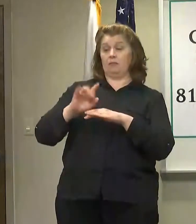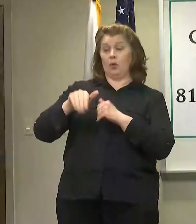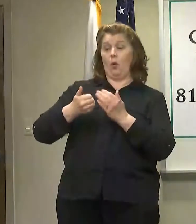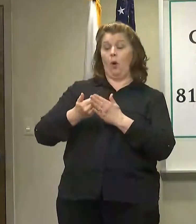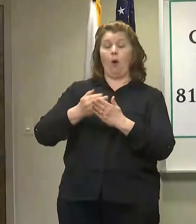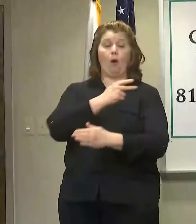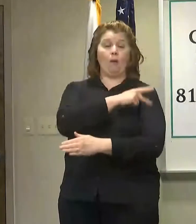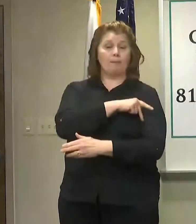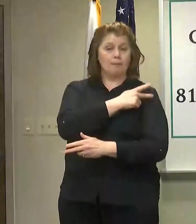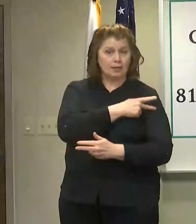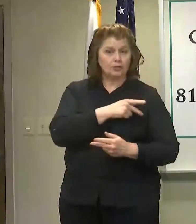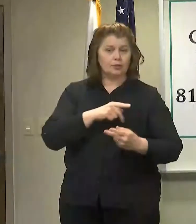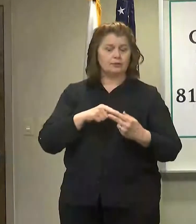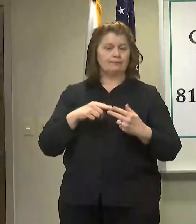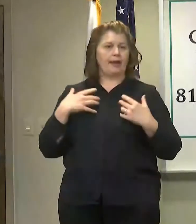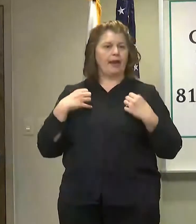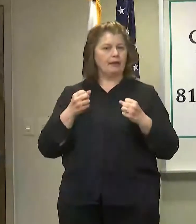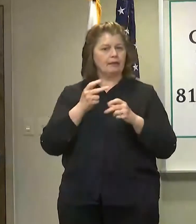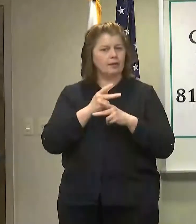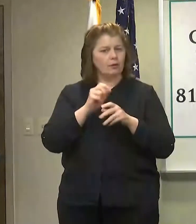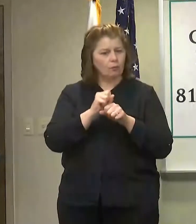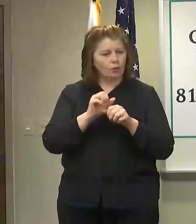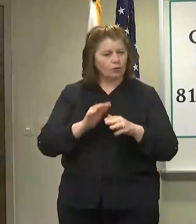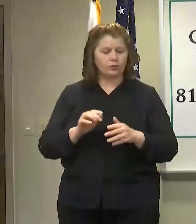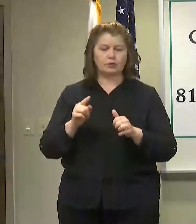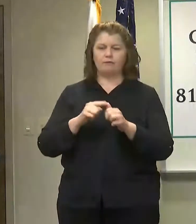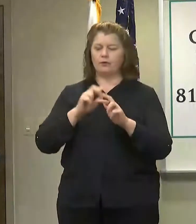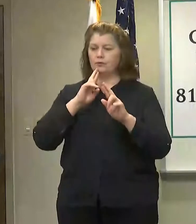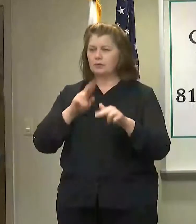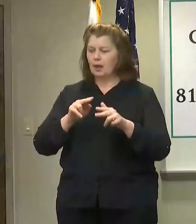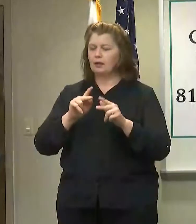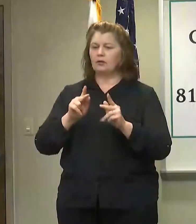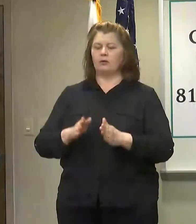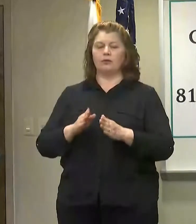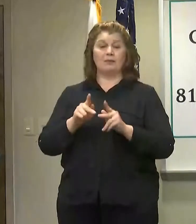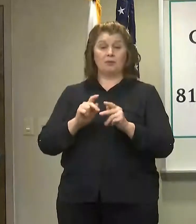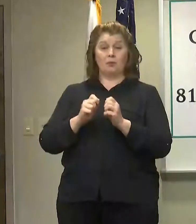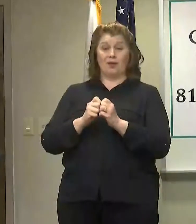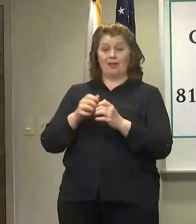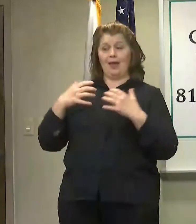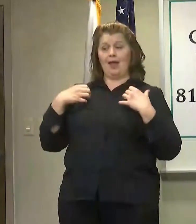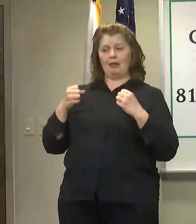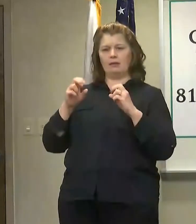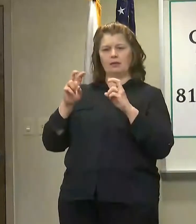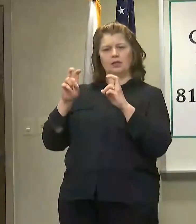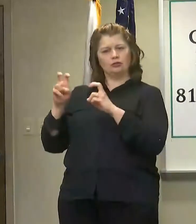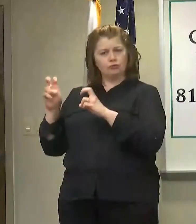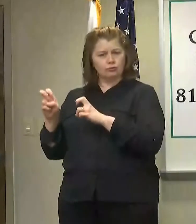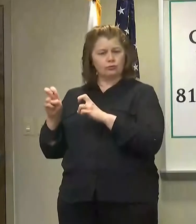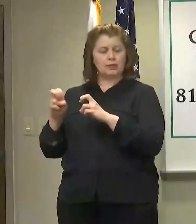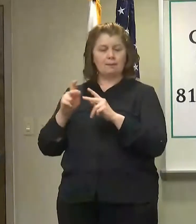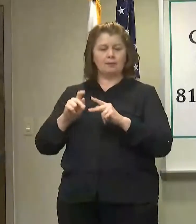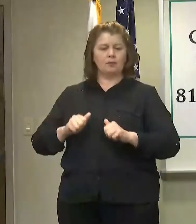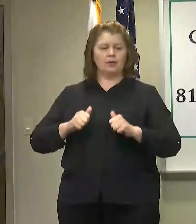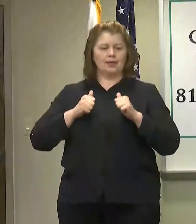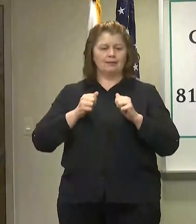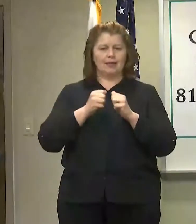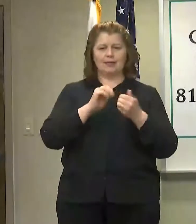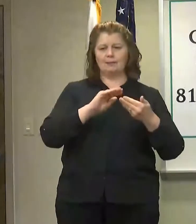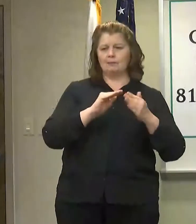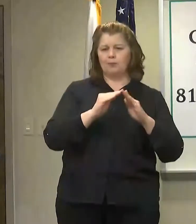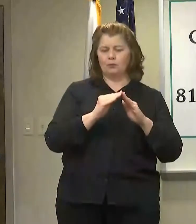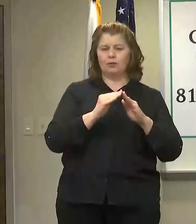first responders, and people with underlying conditions, and residents and staff in congregate living facilities. So there has to be widespread